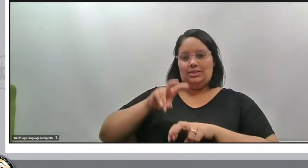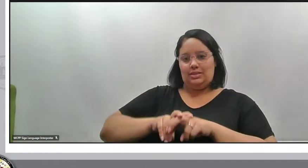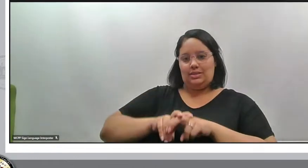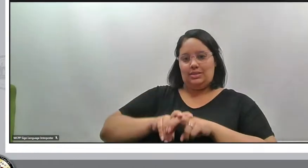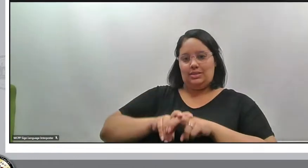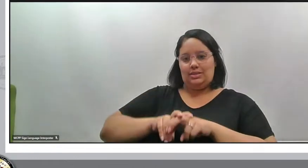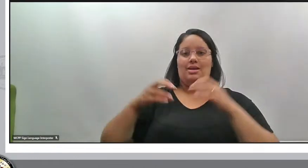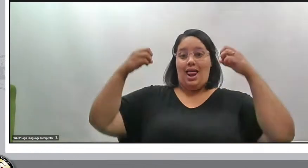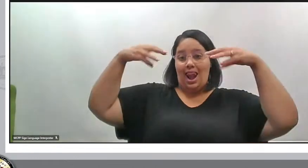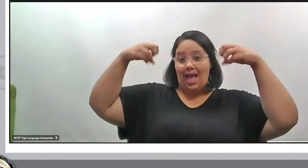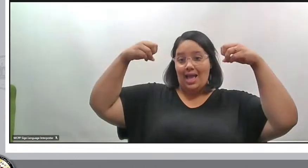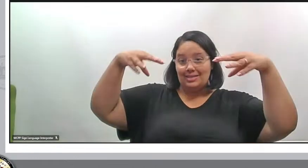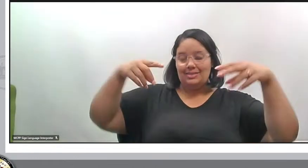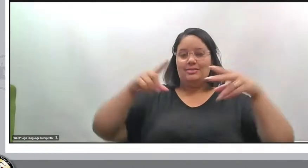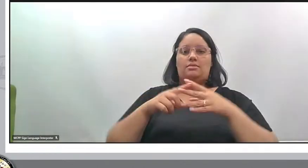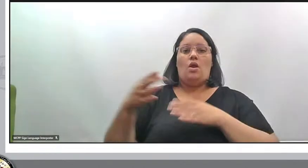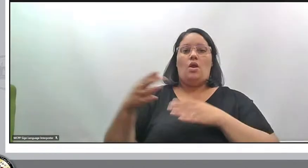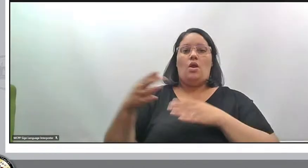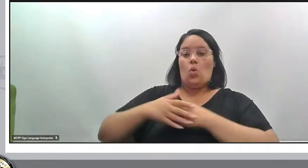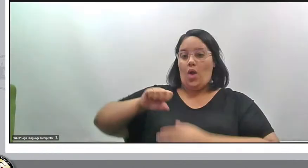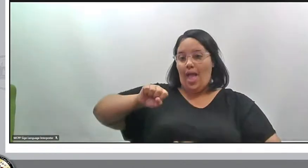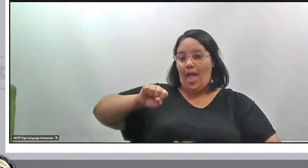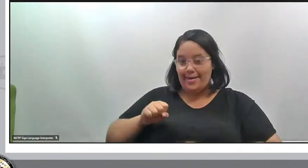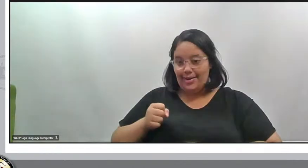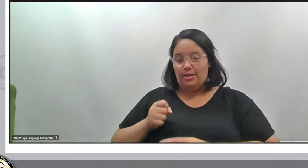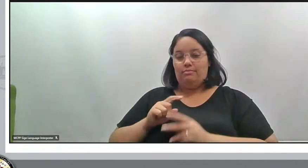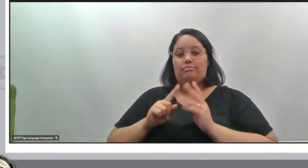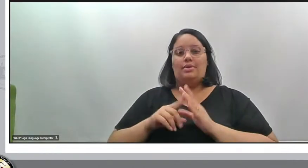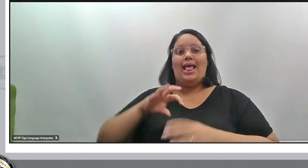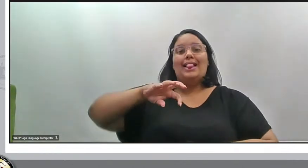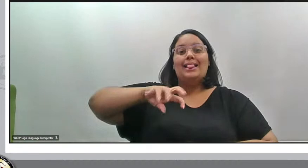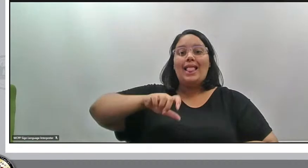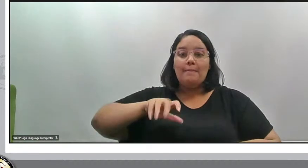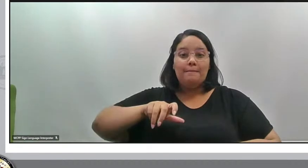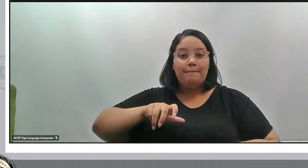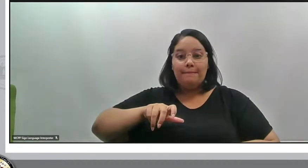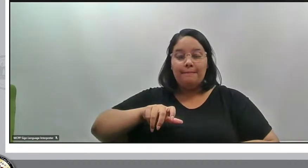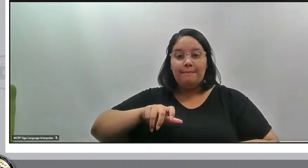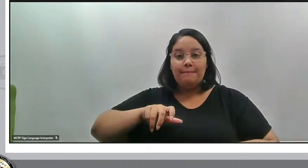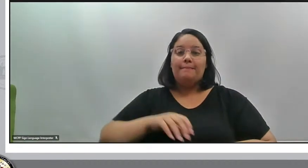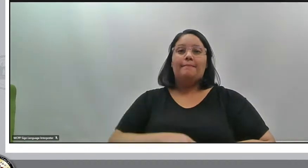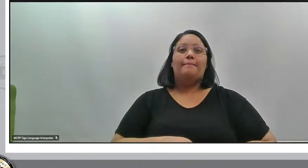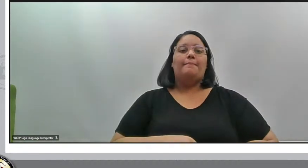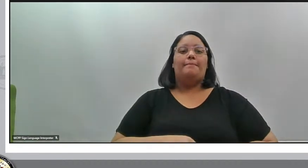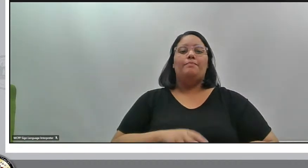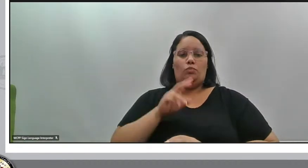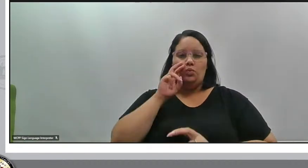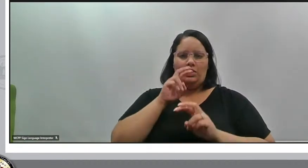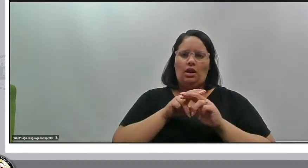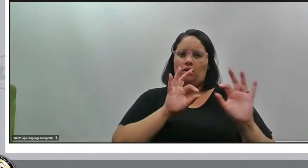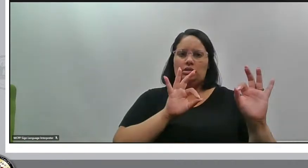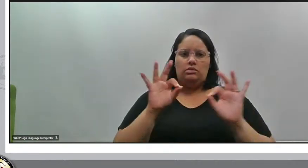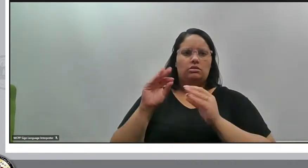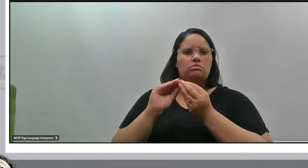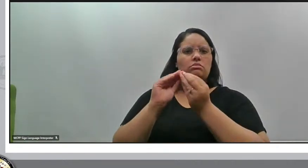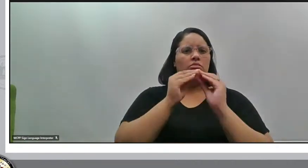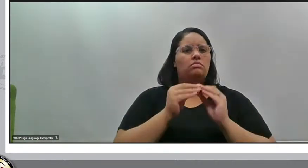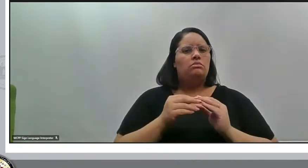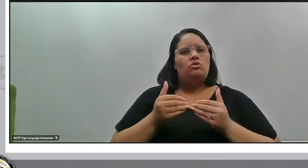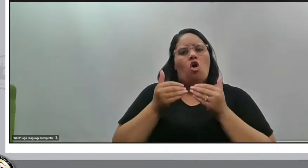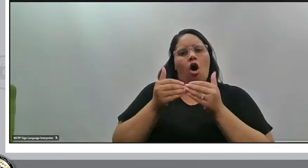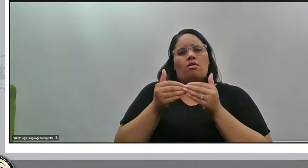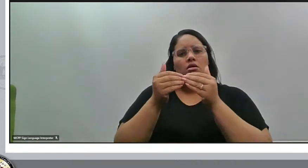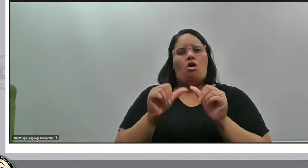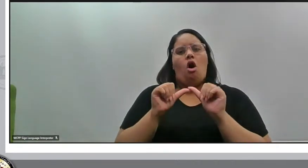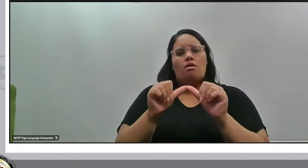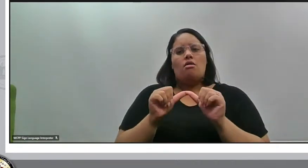light bulbs, the door handle, stuff like that, the taps that don't open properly, that you need to have regular repairs and maintenance